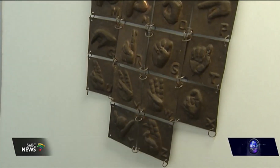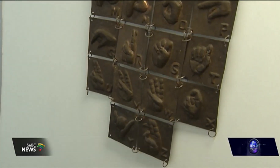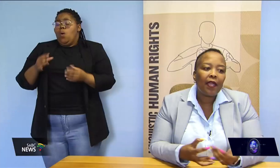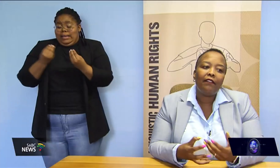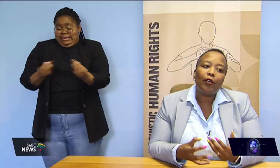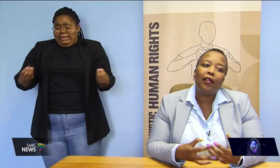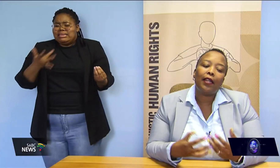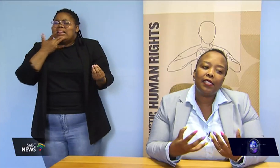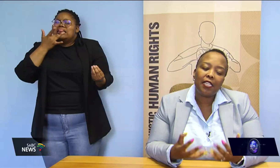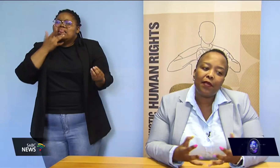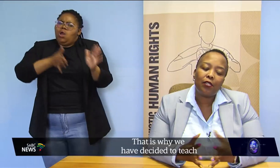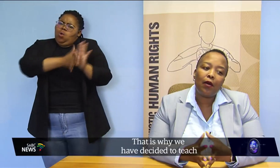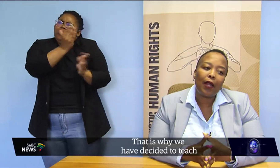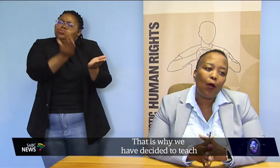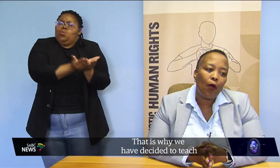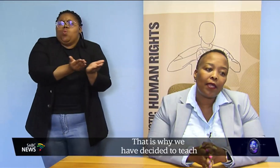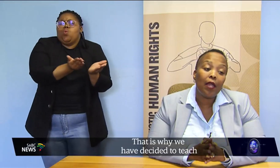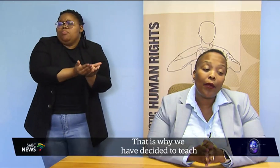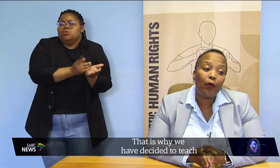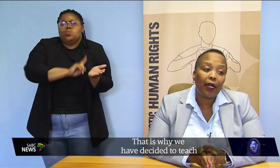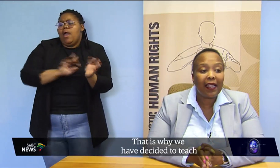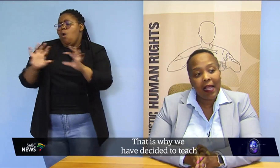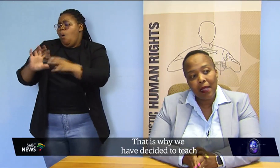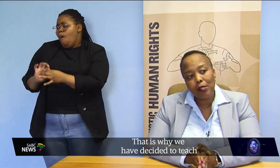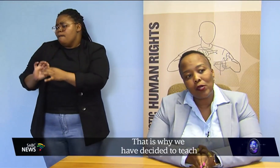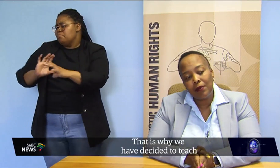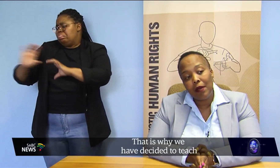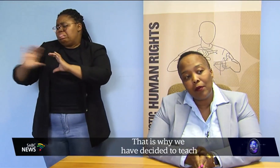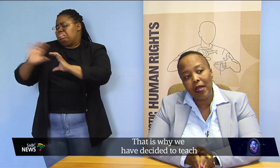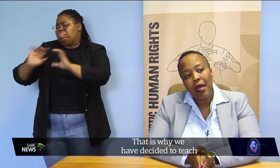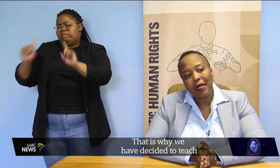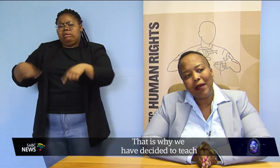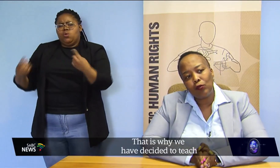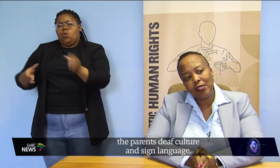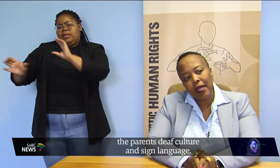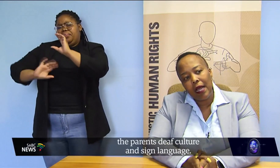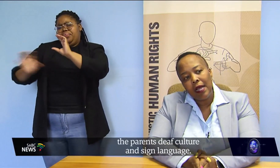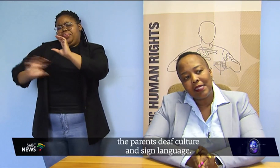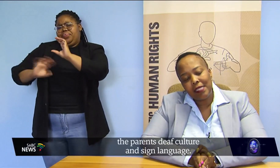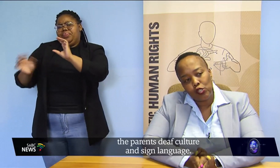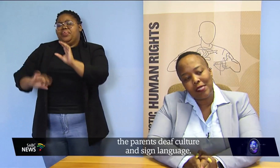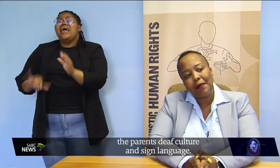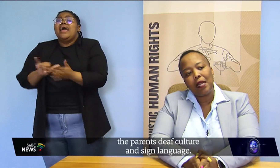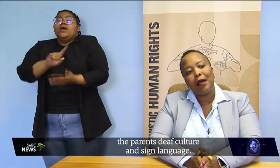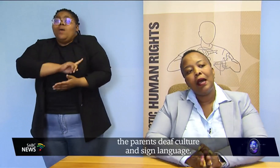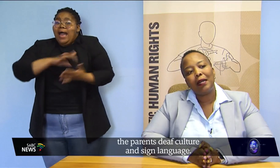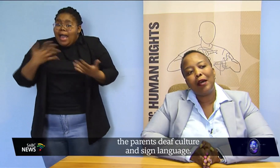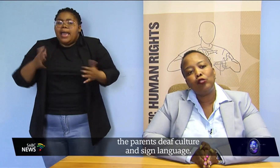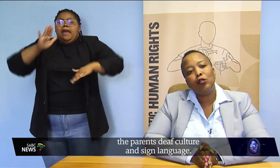Ke ka fa re neng ra tšea sephetho sa gore aowa ke nako ya gore re tlhatlhe batswadi ba ba bona re ba rute ka setso sa bana ba re ba rute le